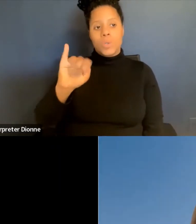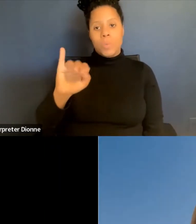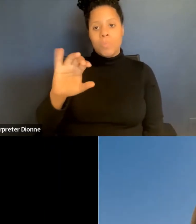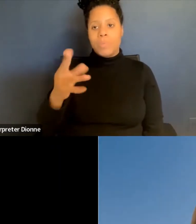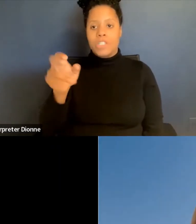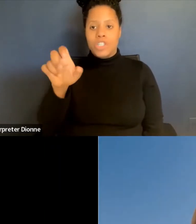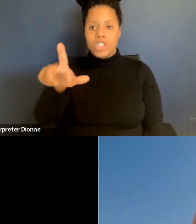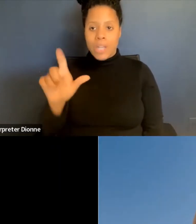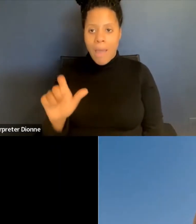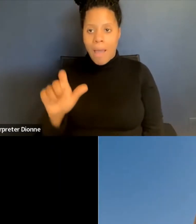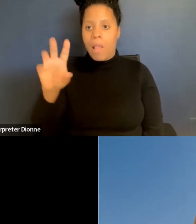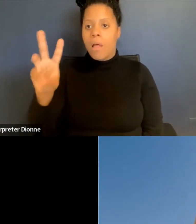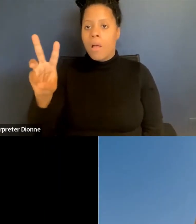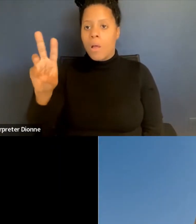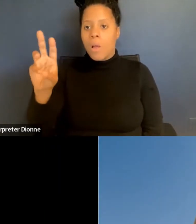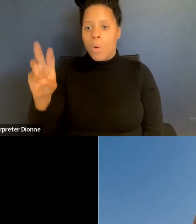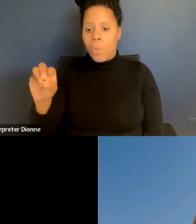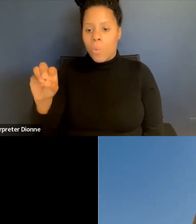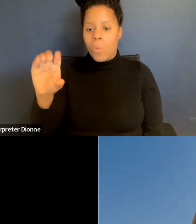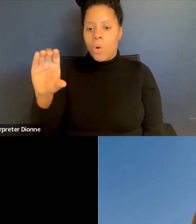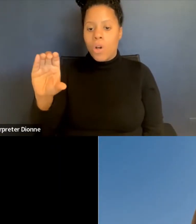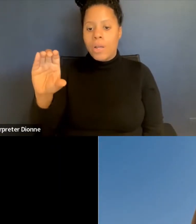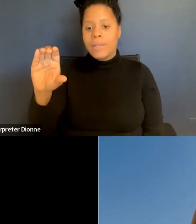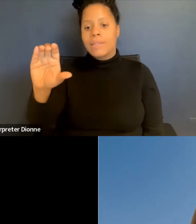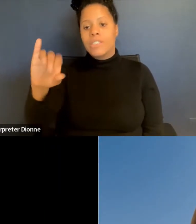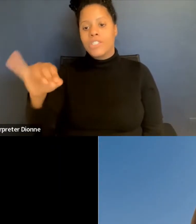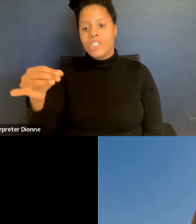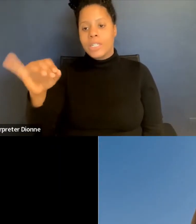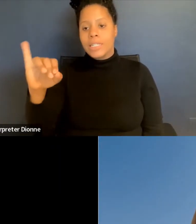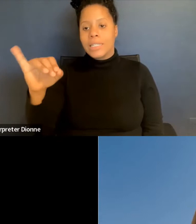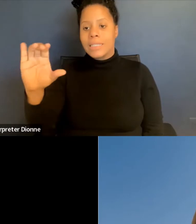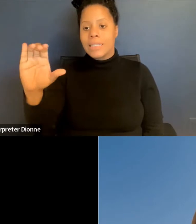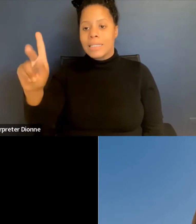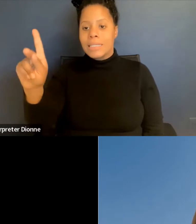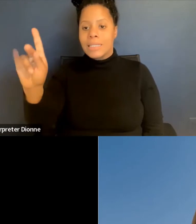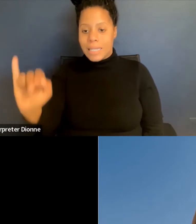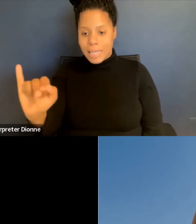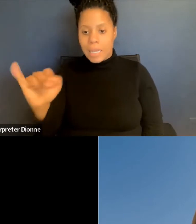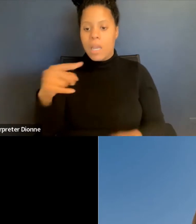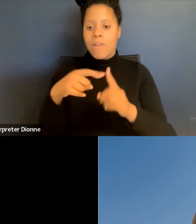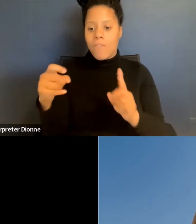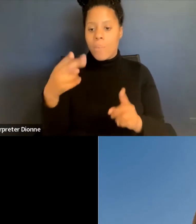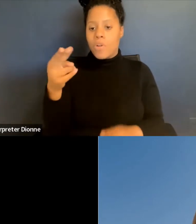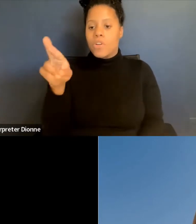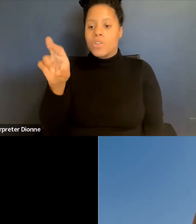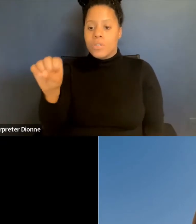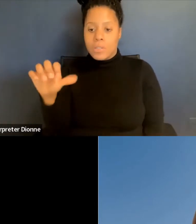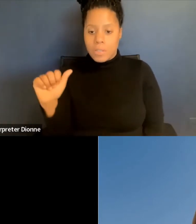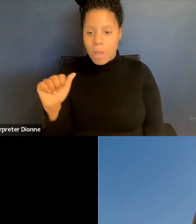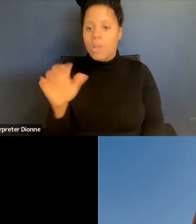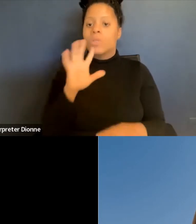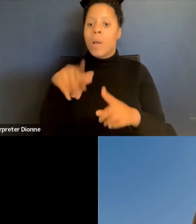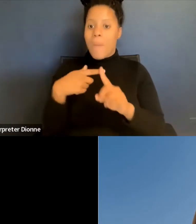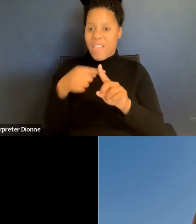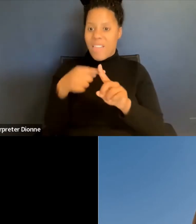from HRSA's Bureau of Primary Healthcare to talk about this program and how you can work